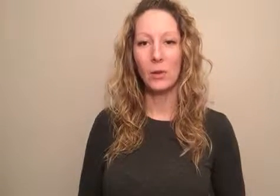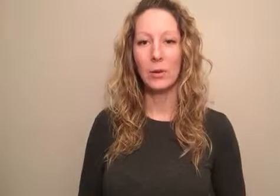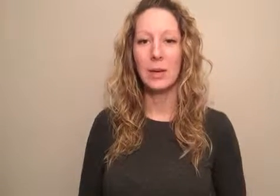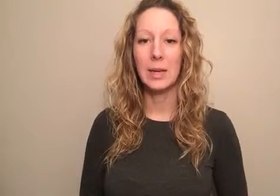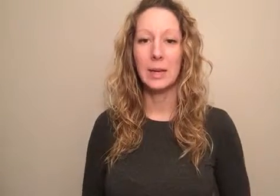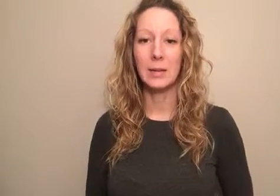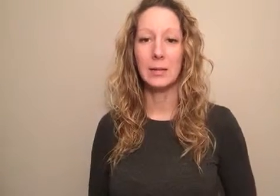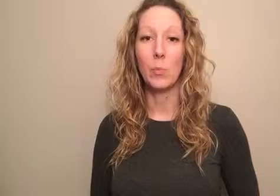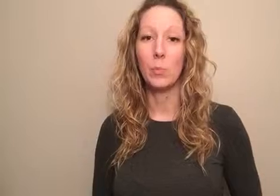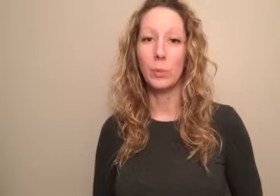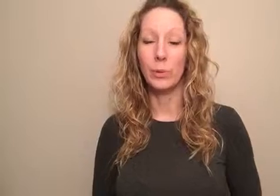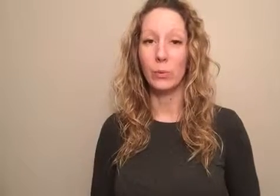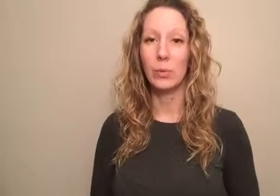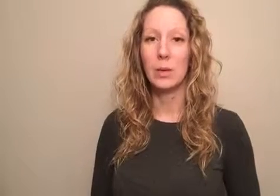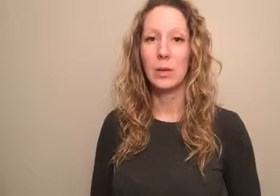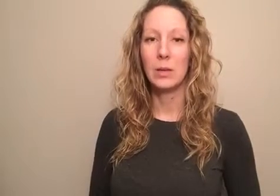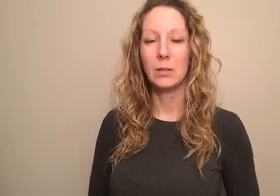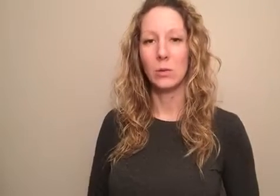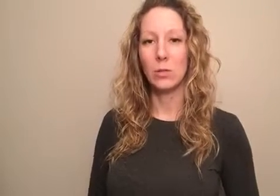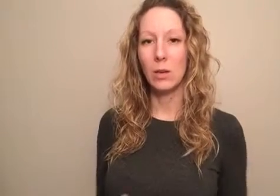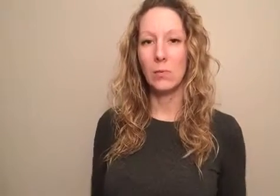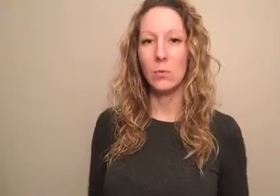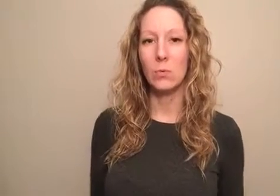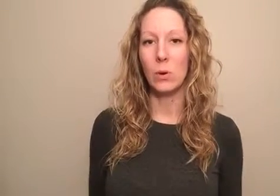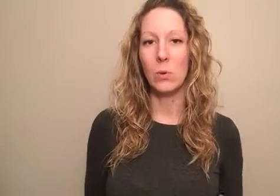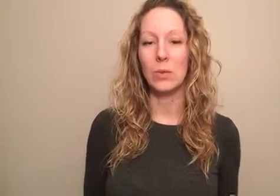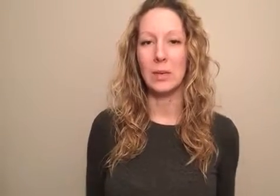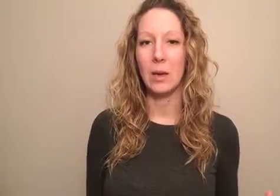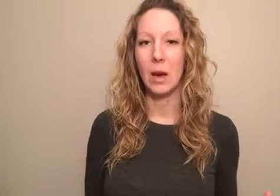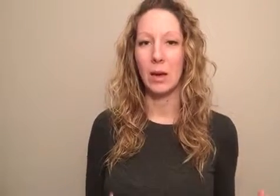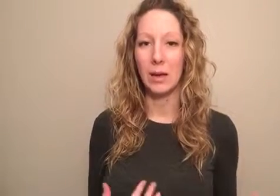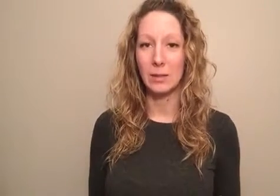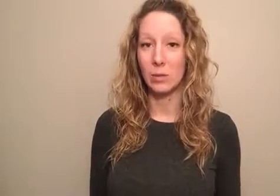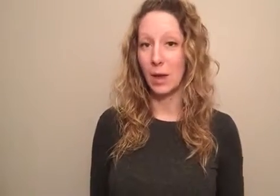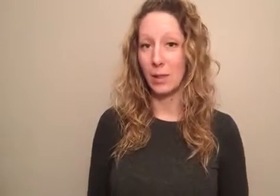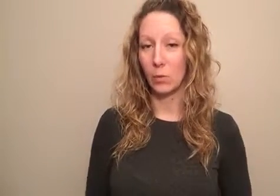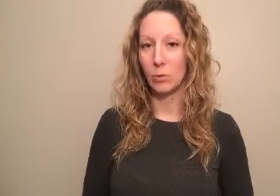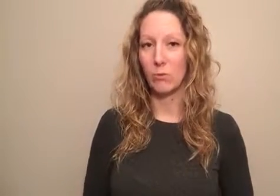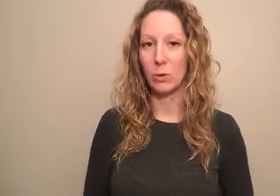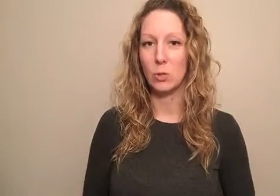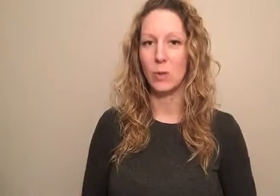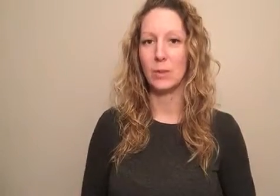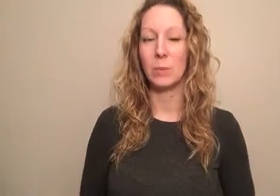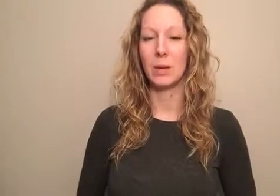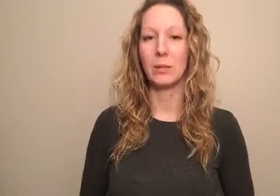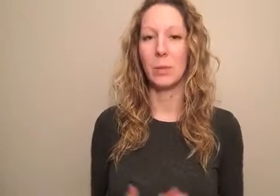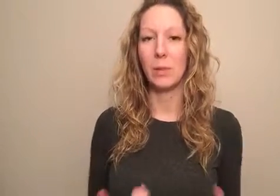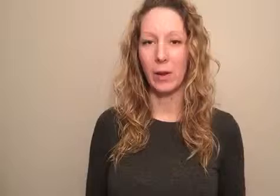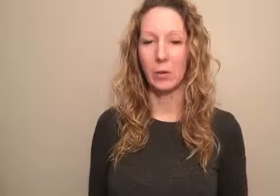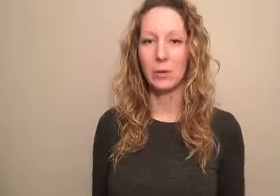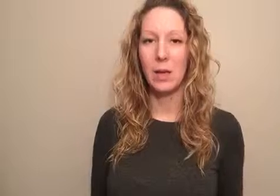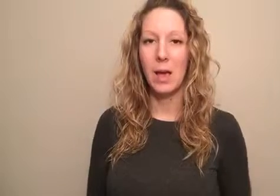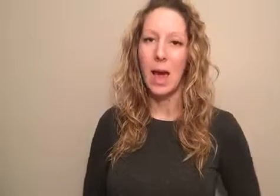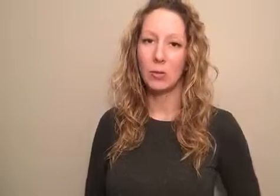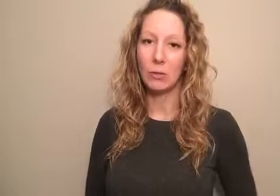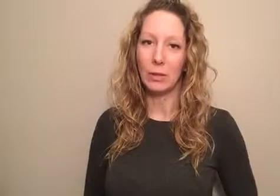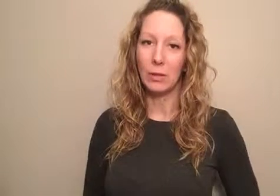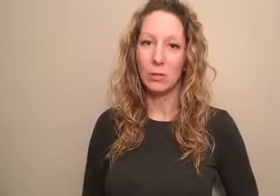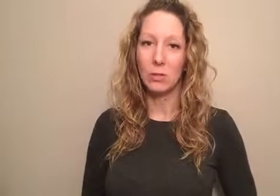color is blue. So it's good if you know the ASL sign language before doing this because some of the letters actually